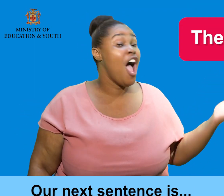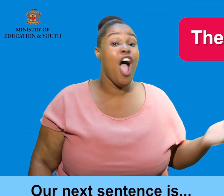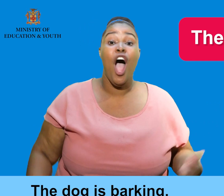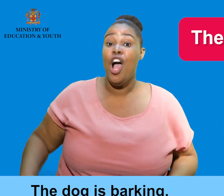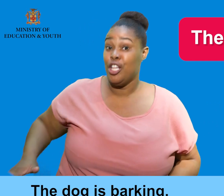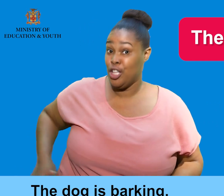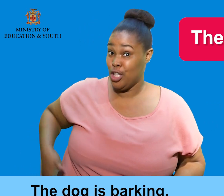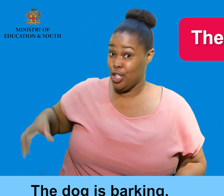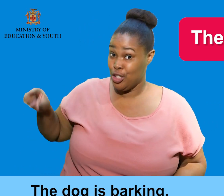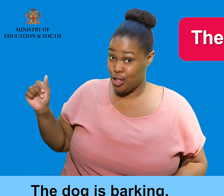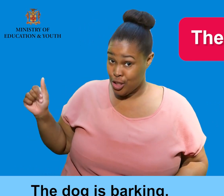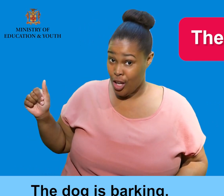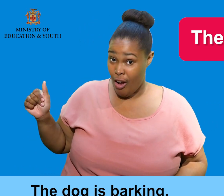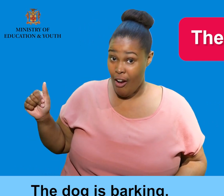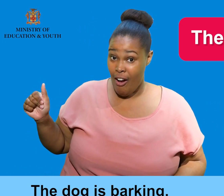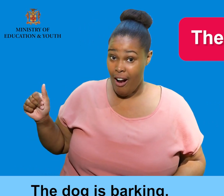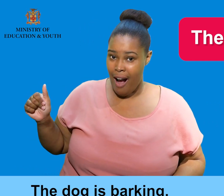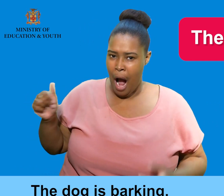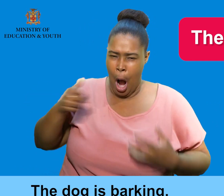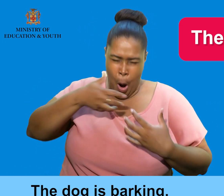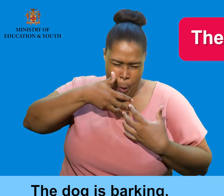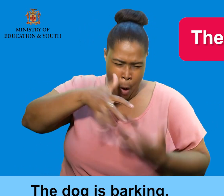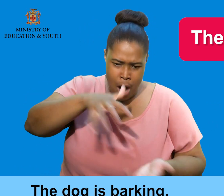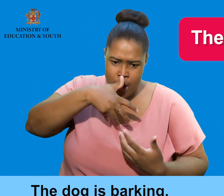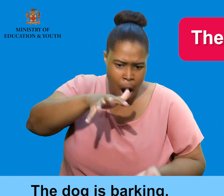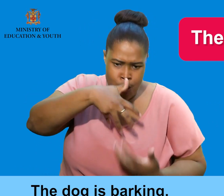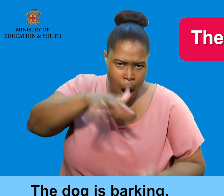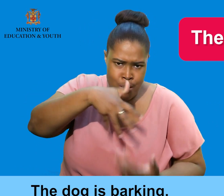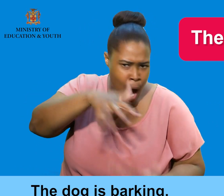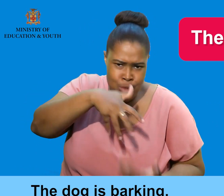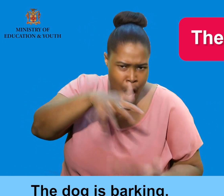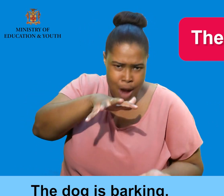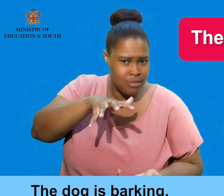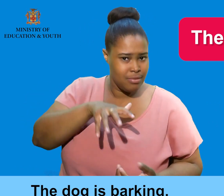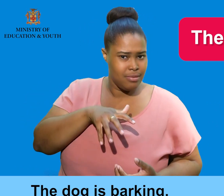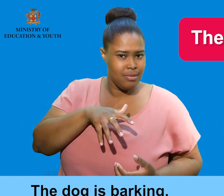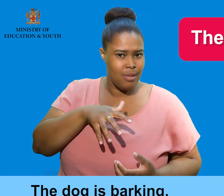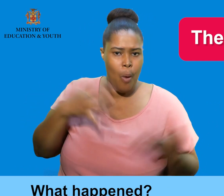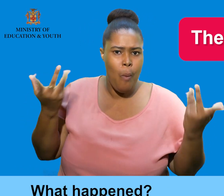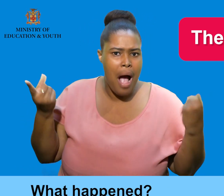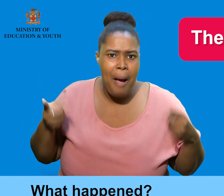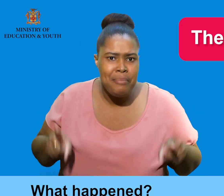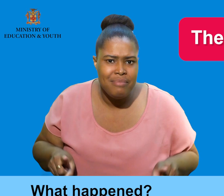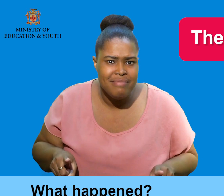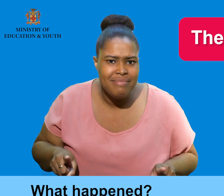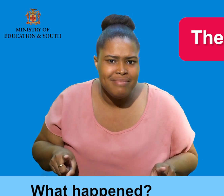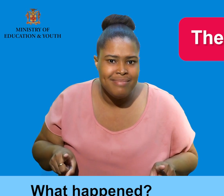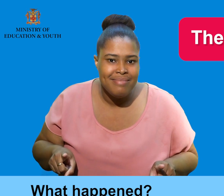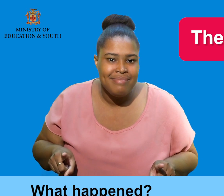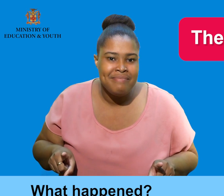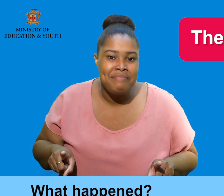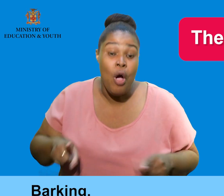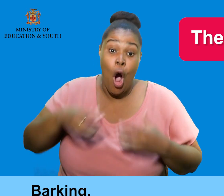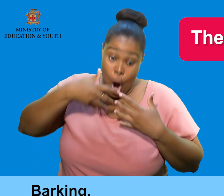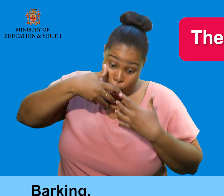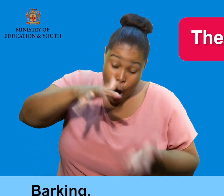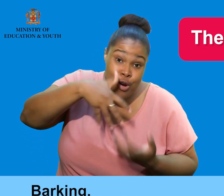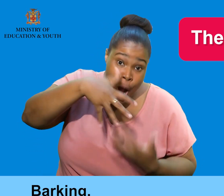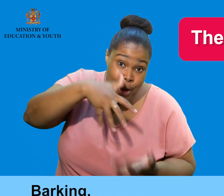The dog is barking. The What happened? Barking.